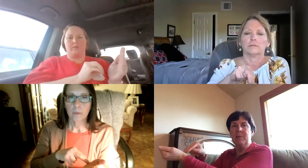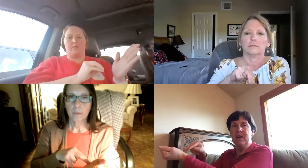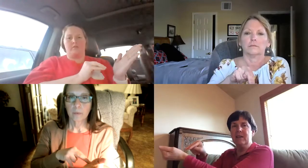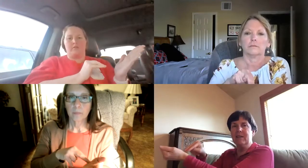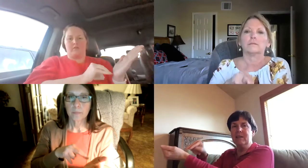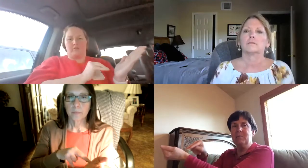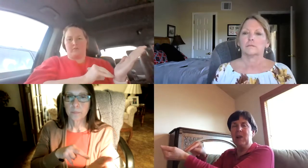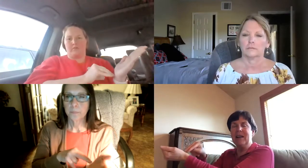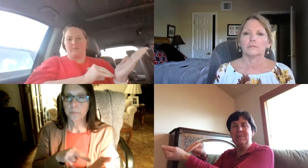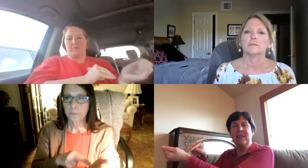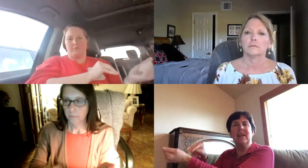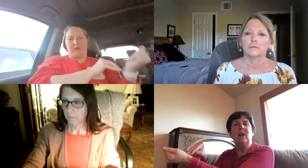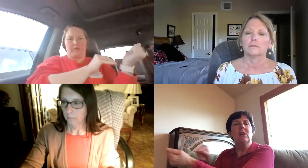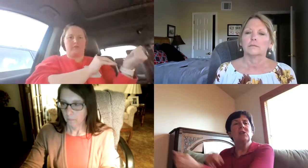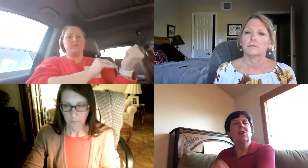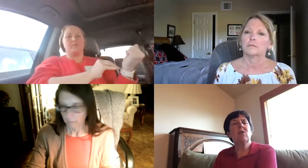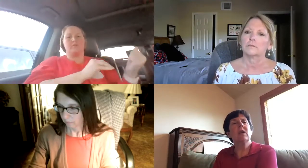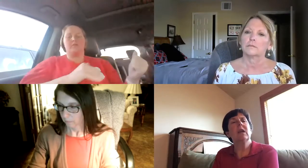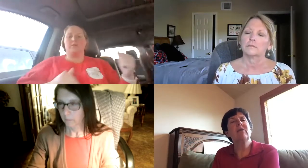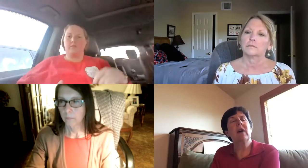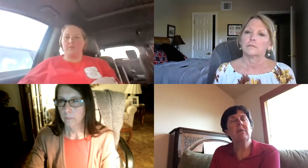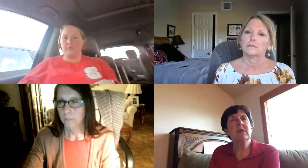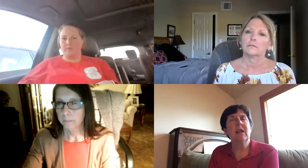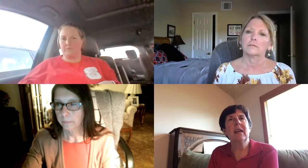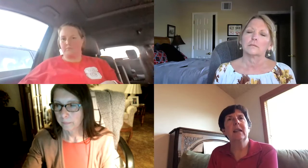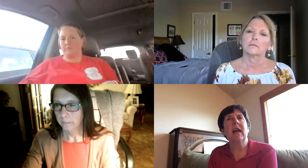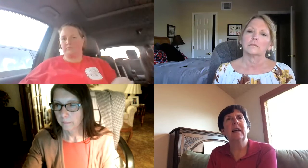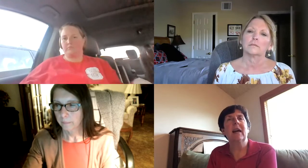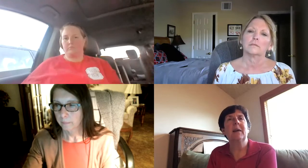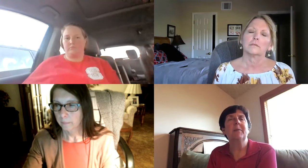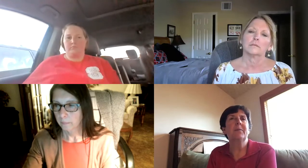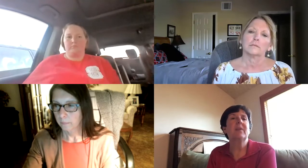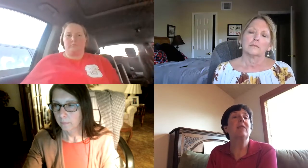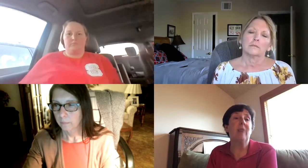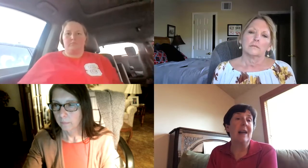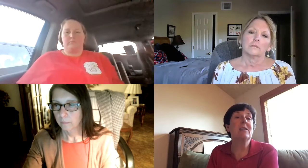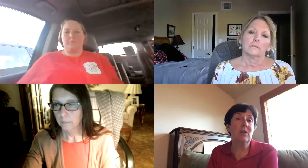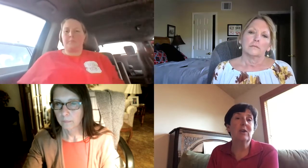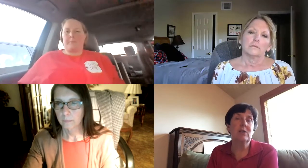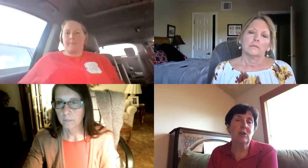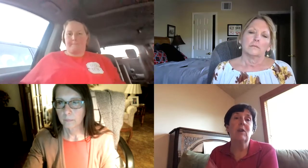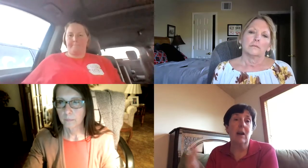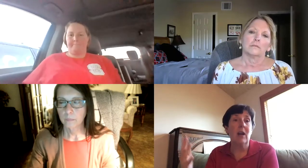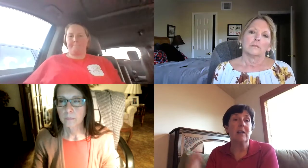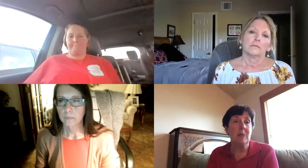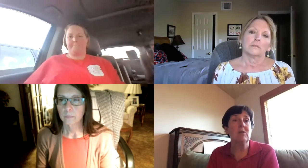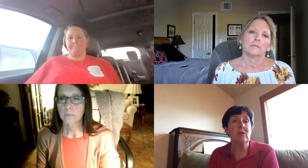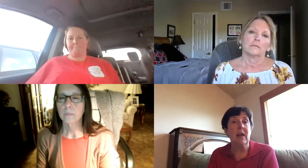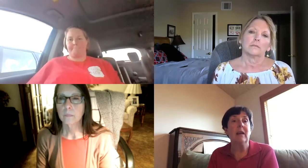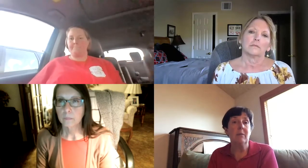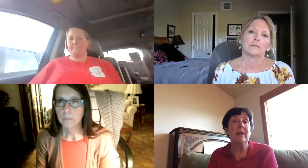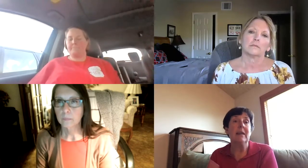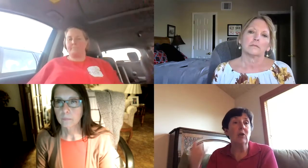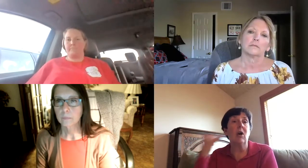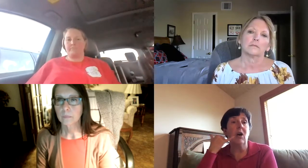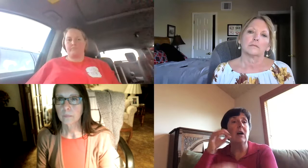sorry, I'm blocking myself. So if I was saying like the advice nurse, you know how a lot of times they'll say